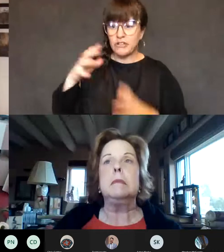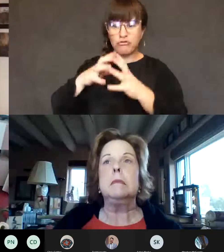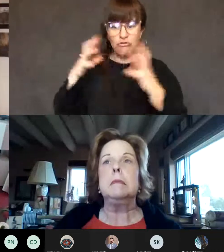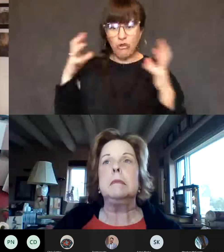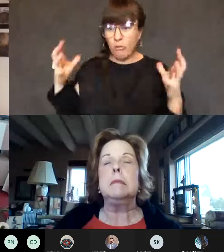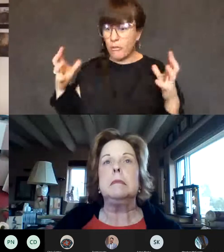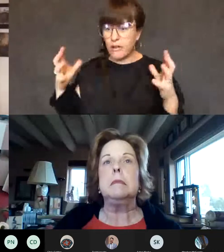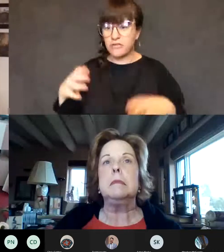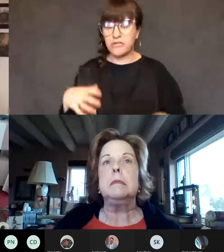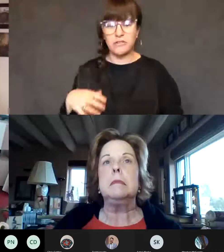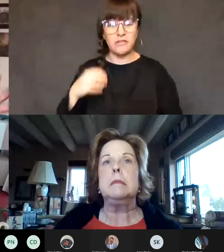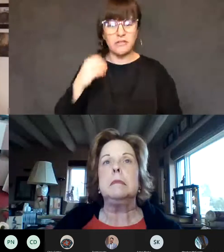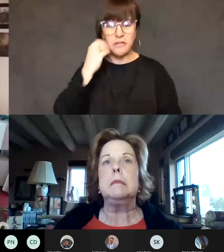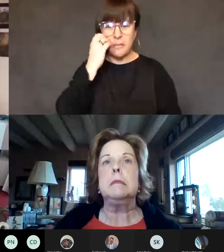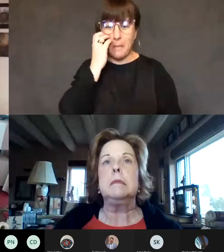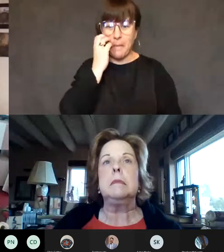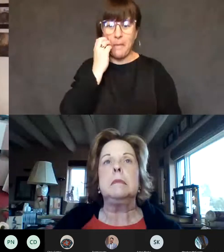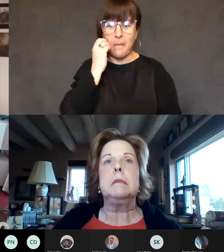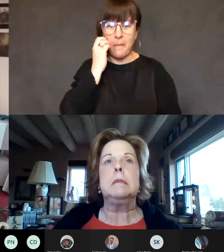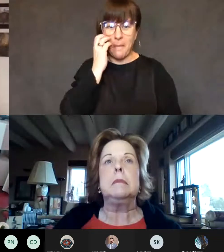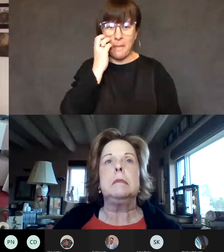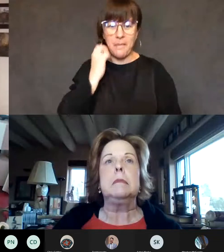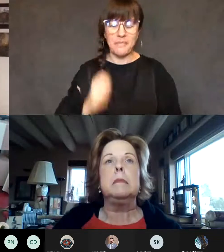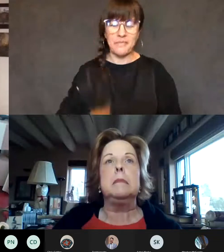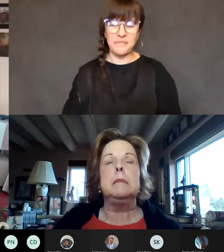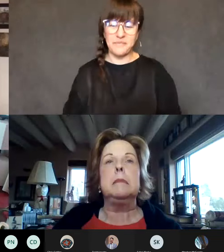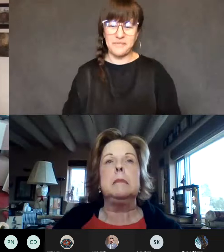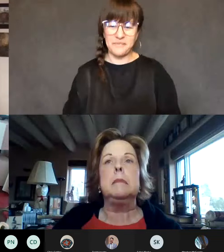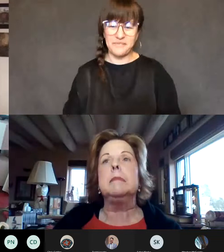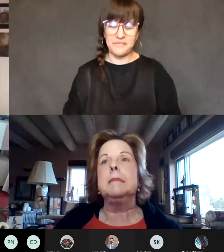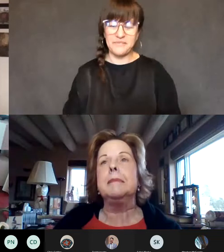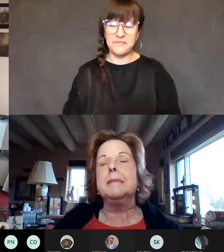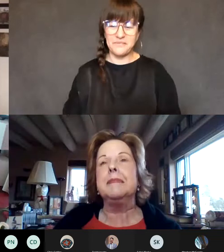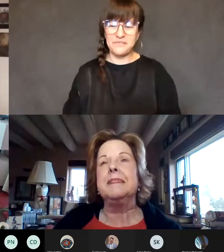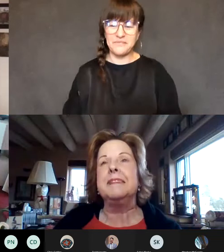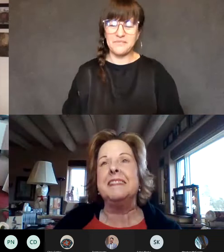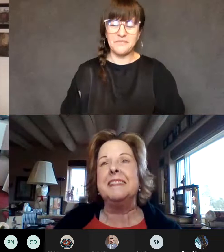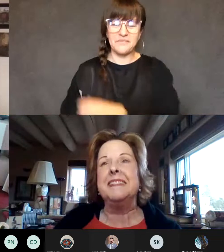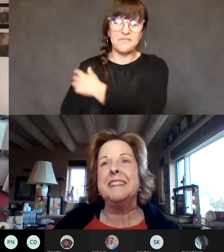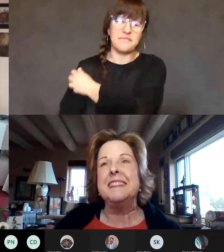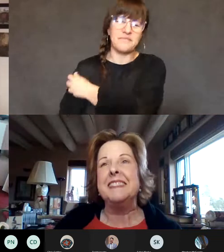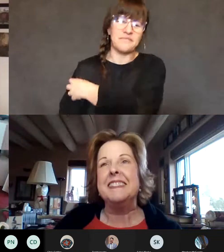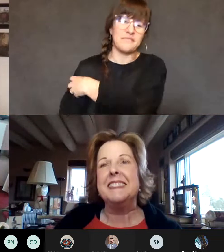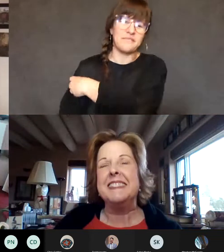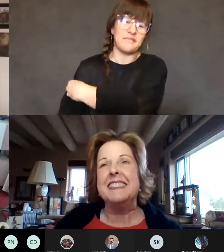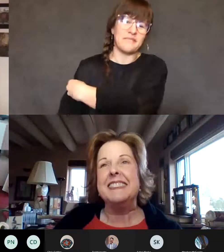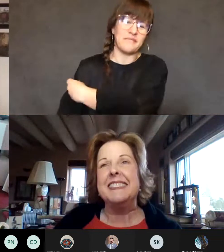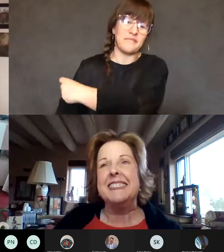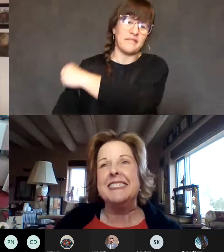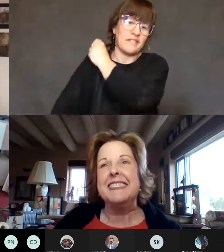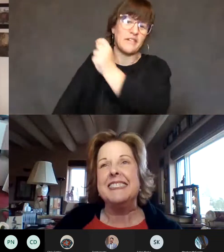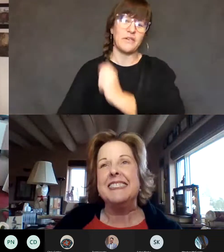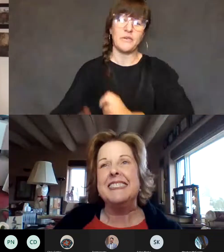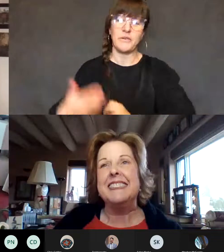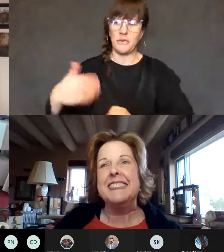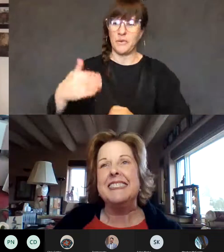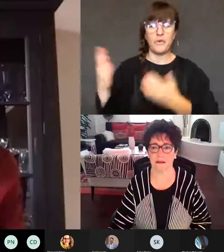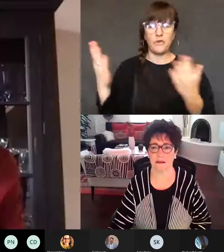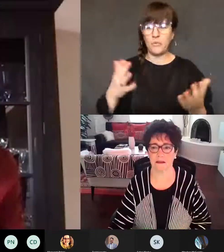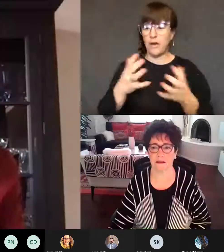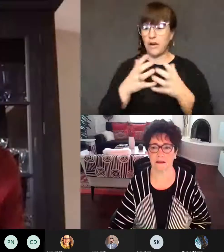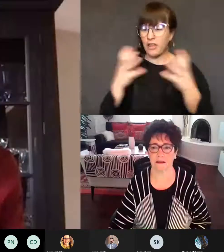I never know what month it is until I have to stop and look at the calendar on my wall or someplace. But you all have brought so much to Santa Fe Community